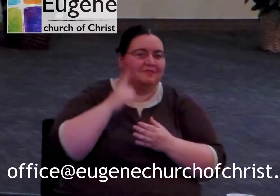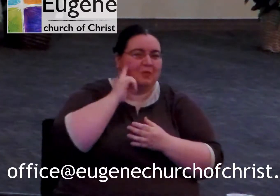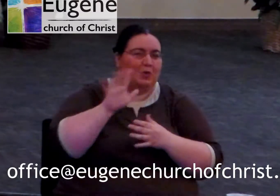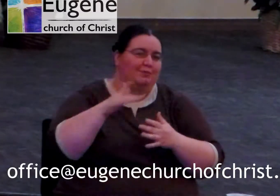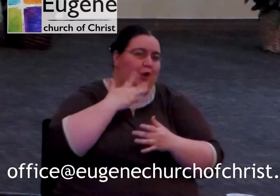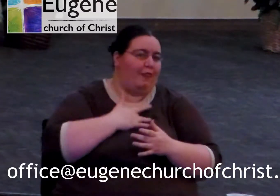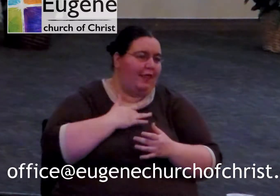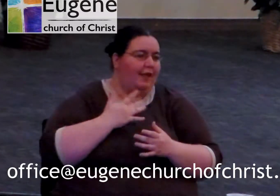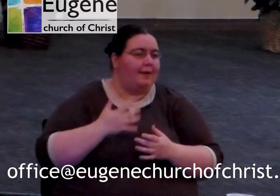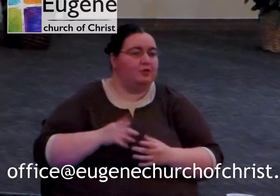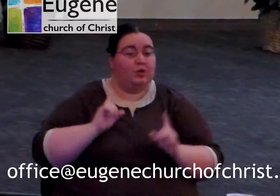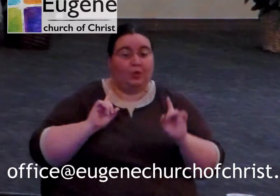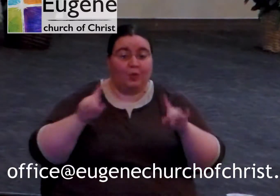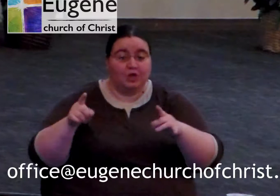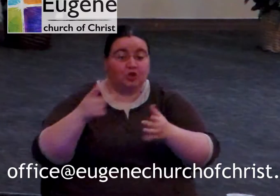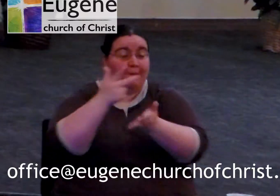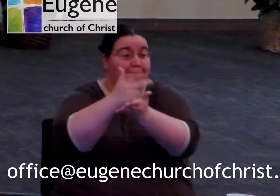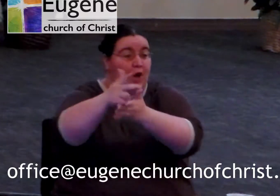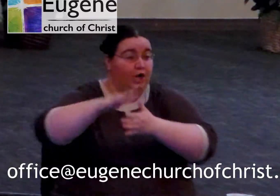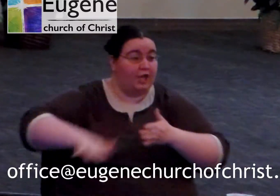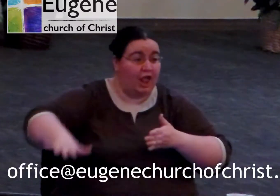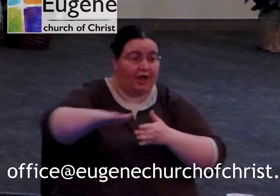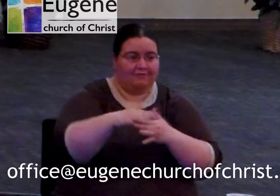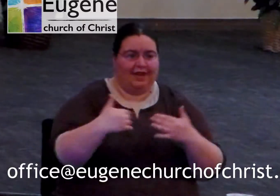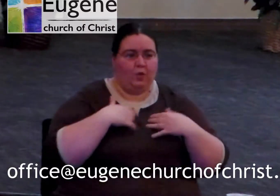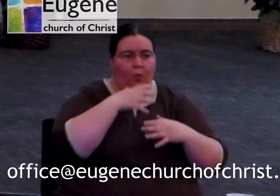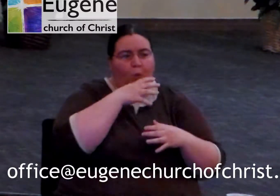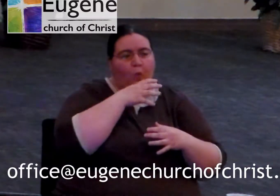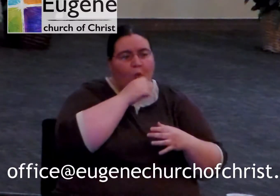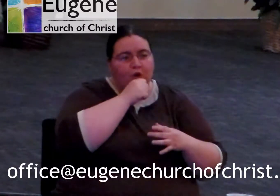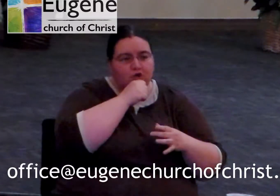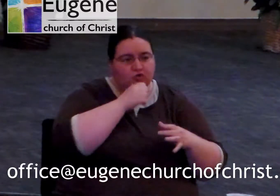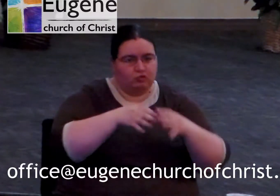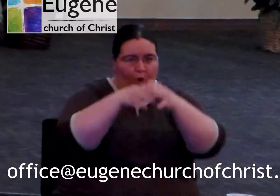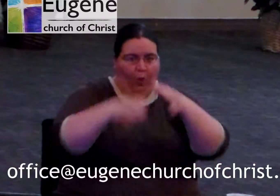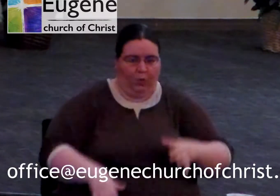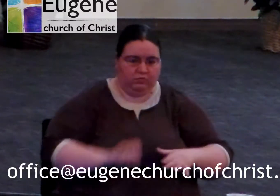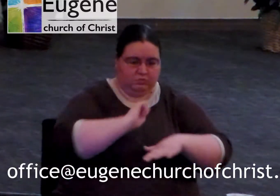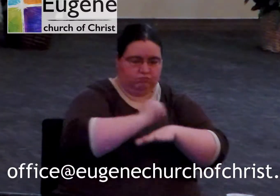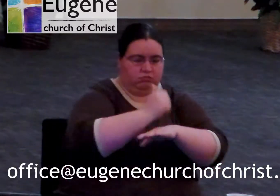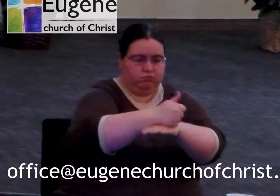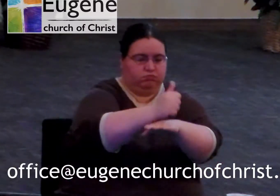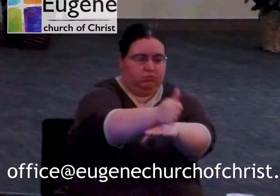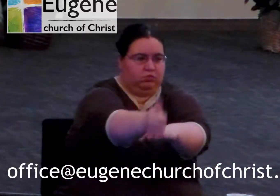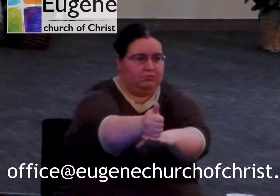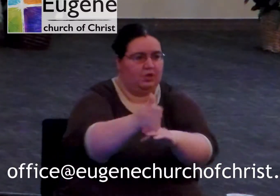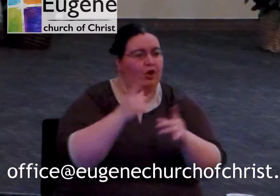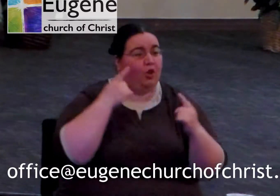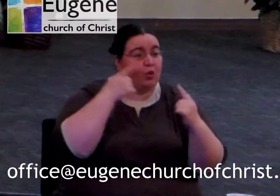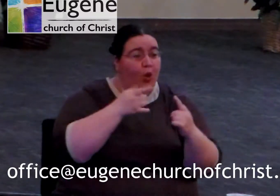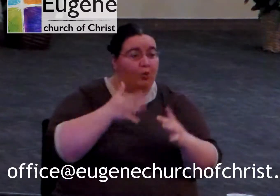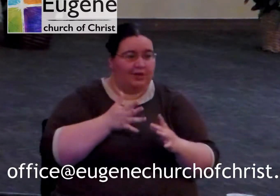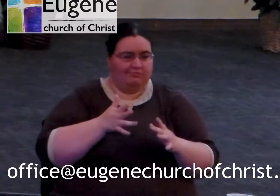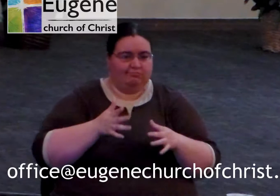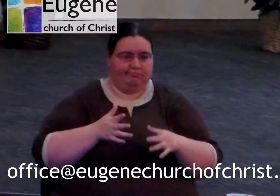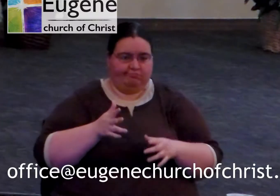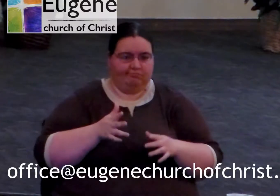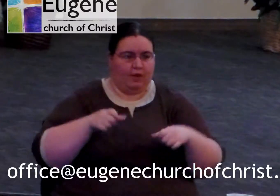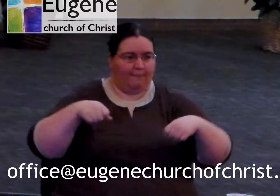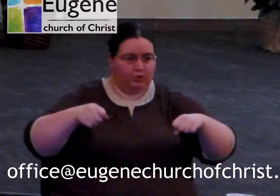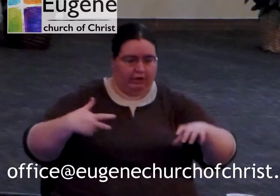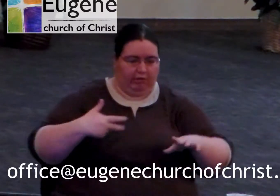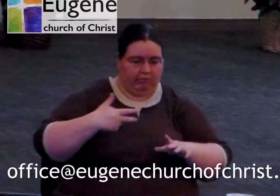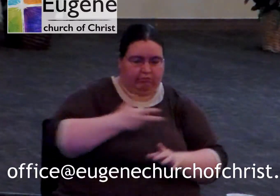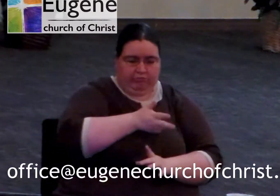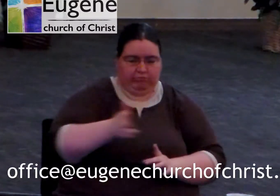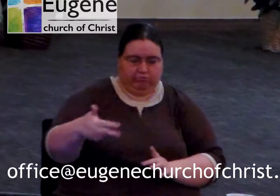take these, they had these orange traffic cones set up, and the goal was to take the motorcycle and go in and out of these traffic cones. And he said